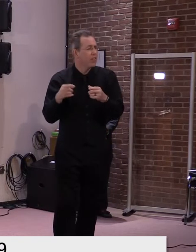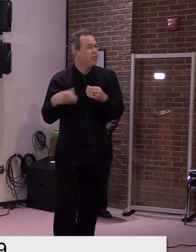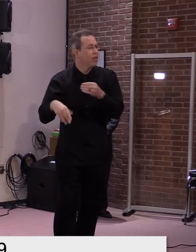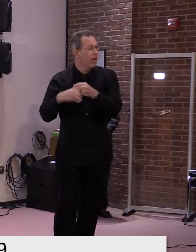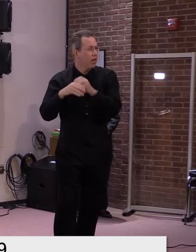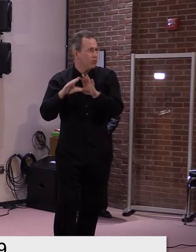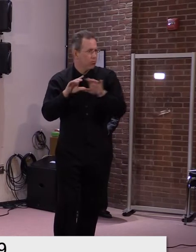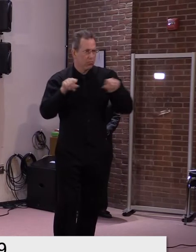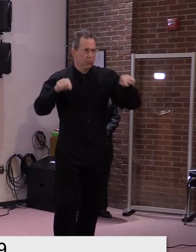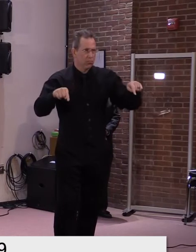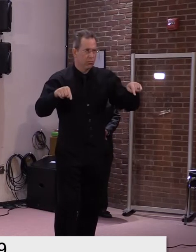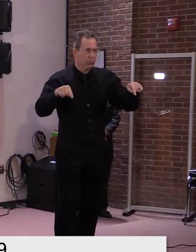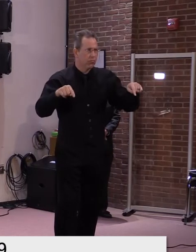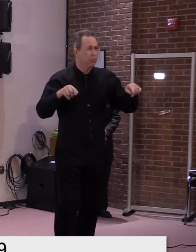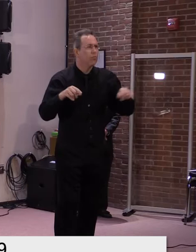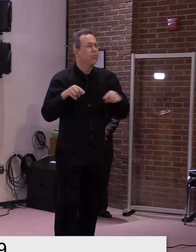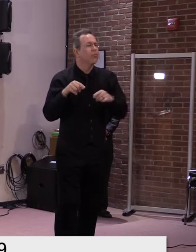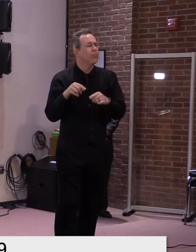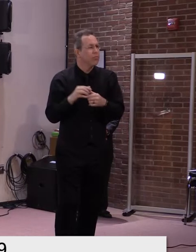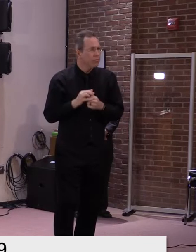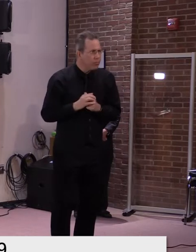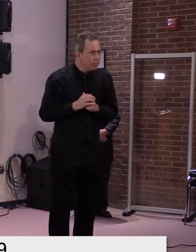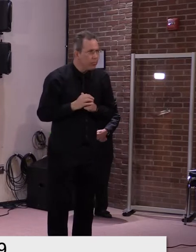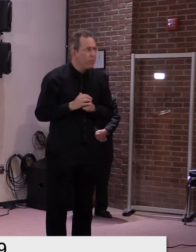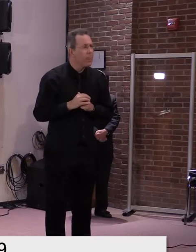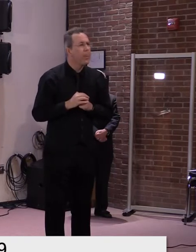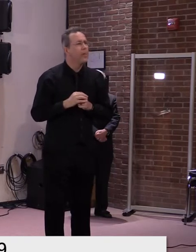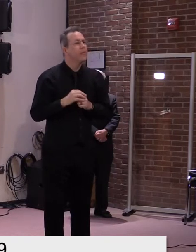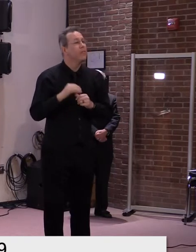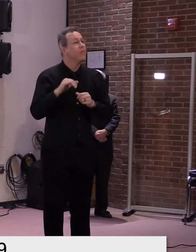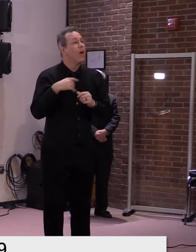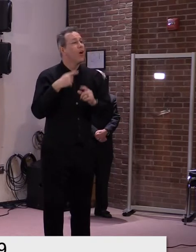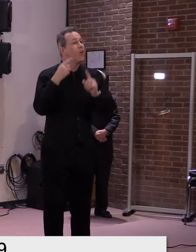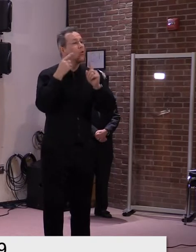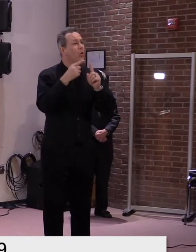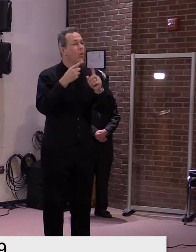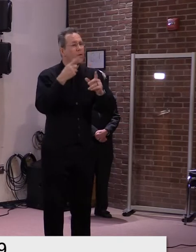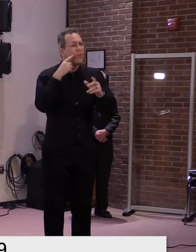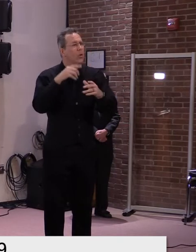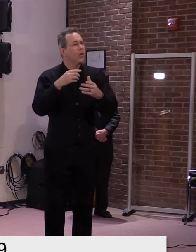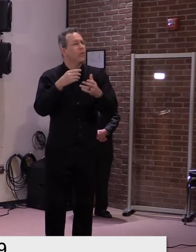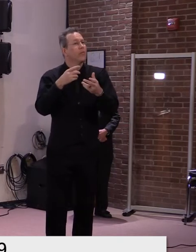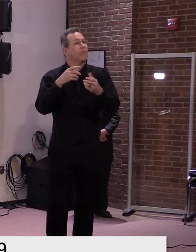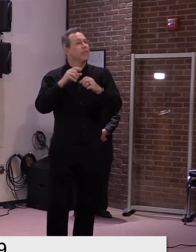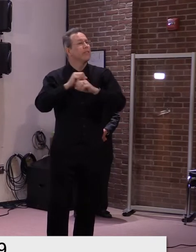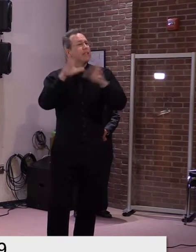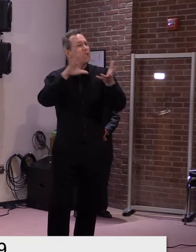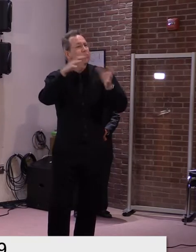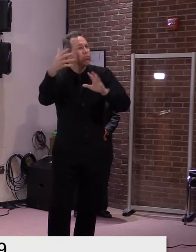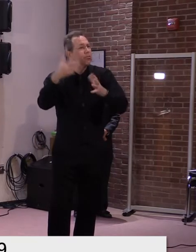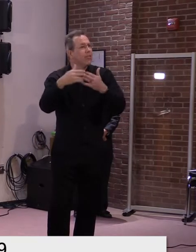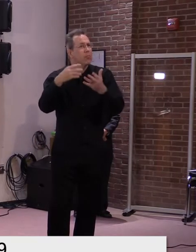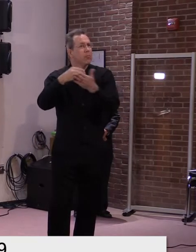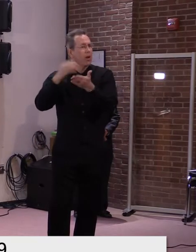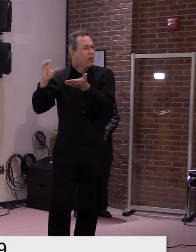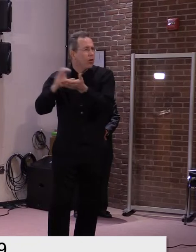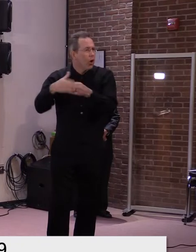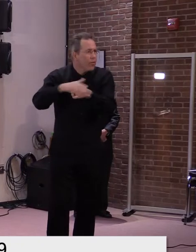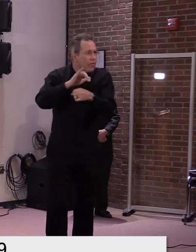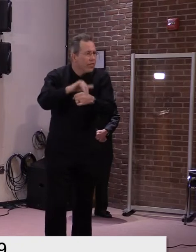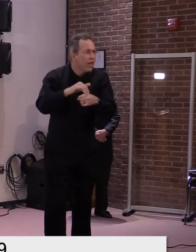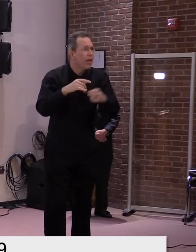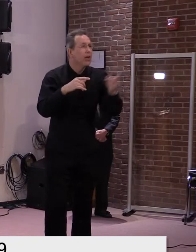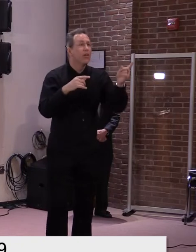targeted economic injury disaster loans, grant funds to restaurants and other food service industry businesses,